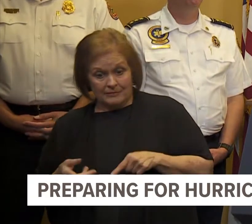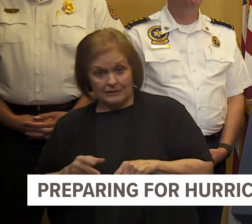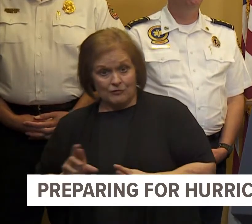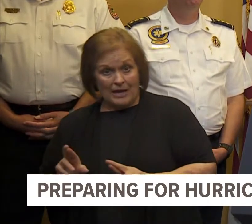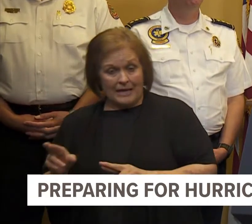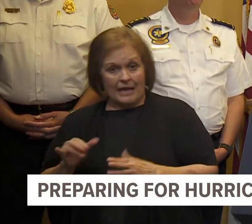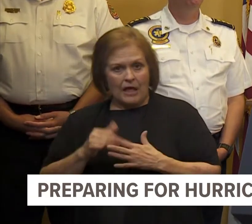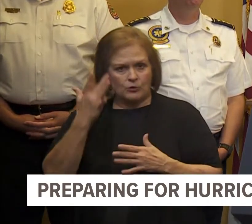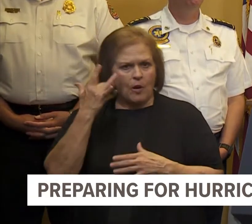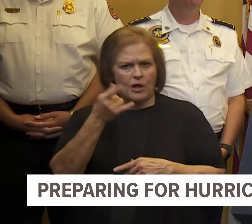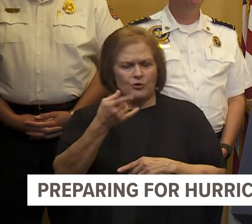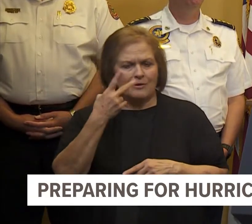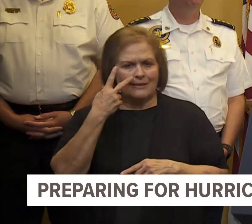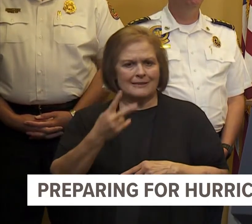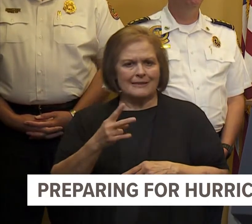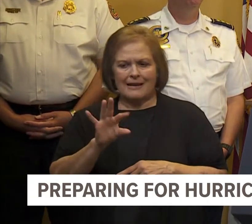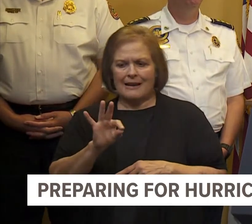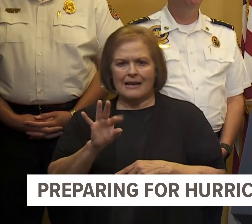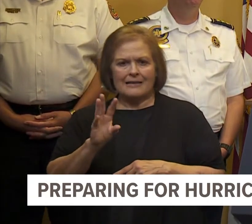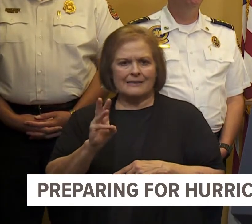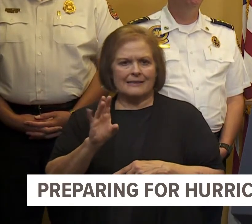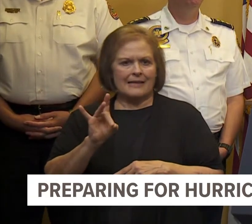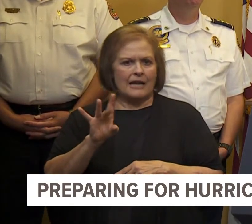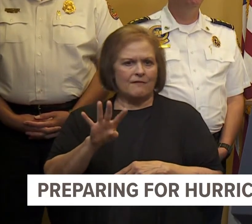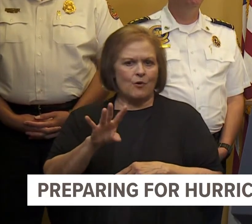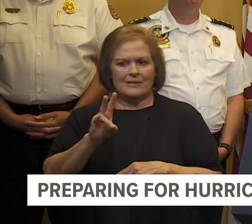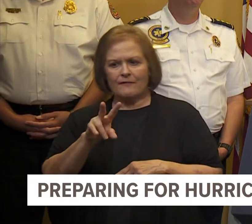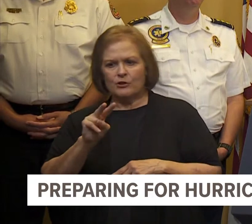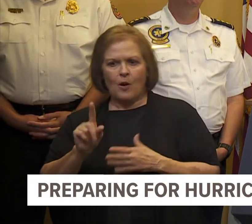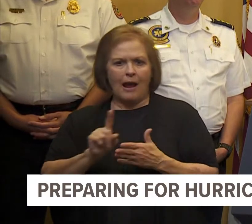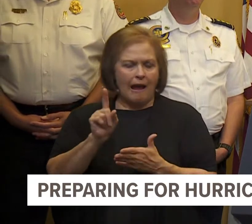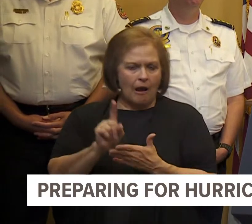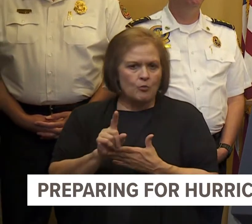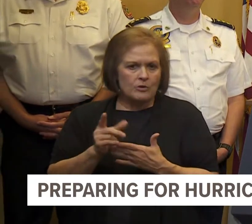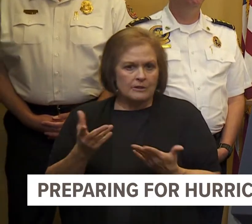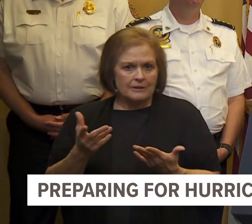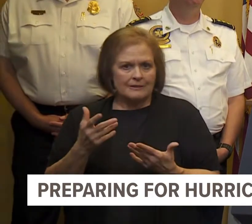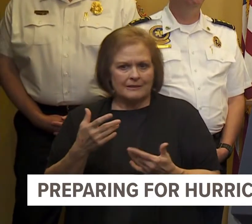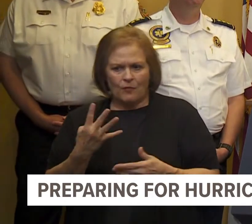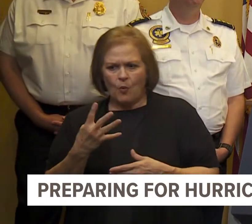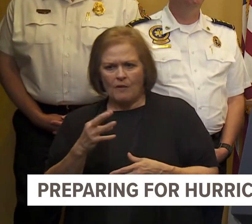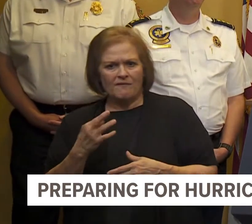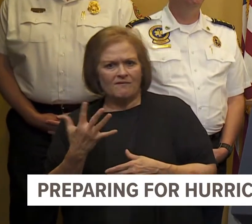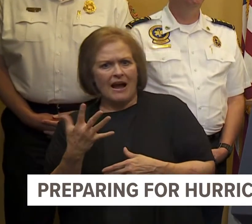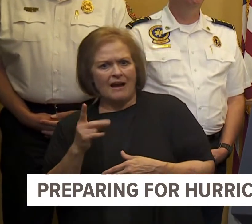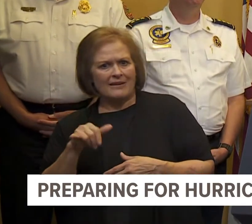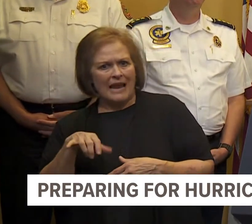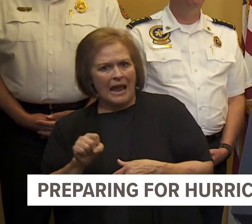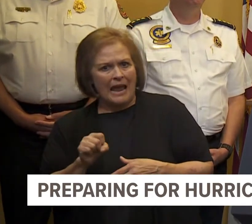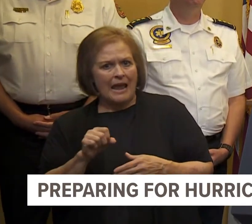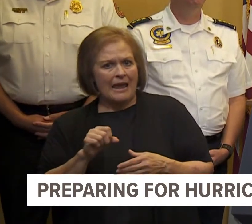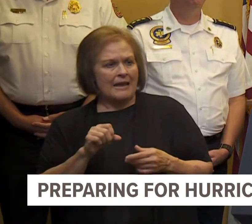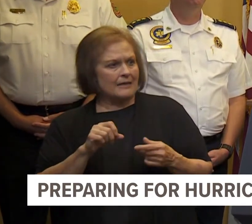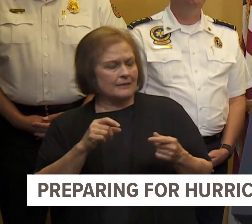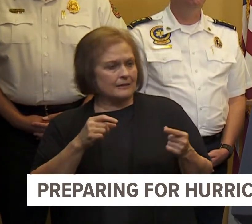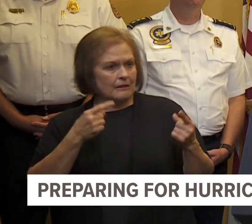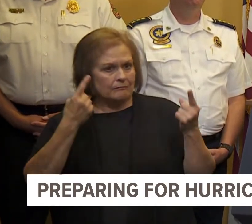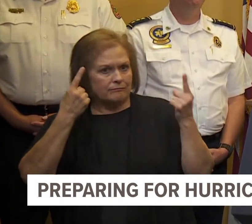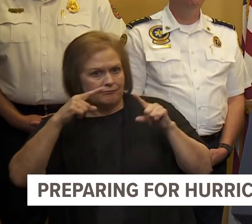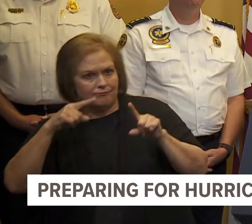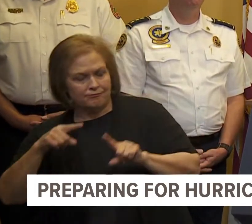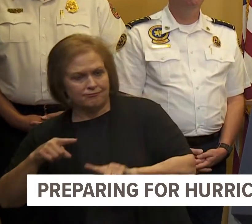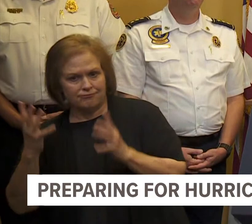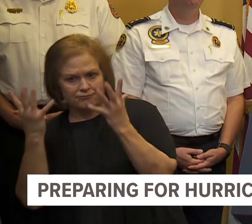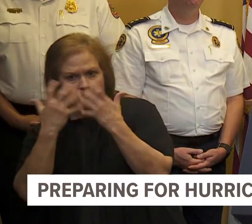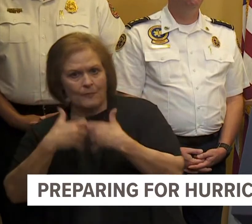seeing 96, 84, 72 hours. It takes 4 or 5 days for those things to come together. And